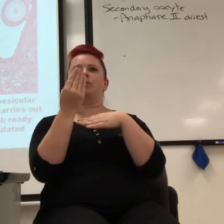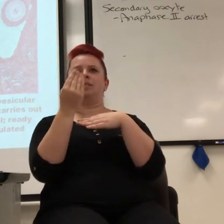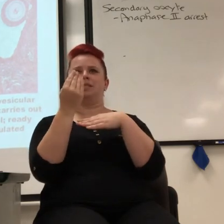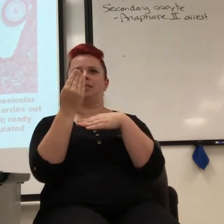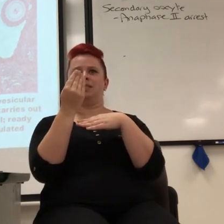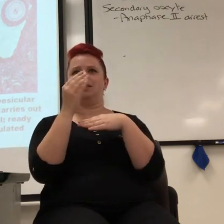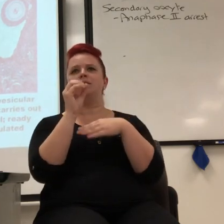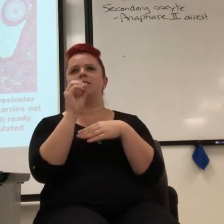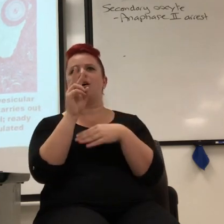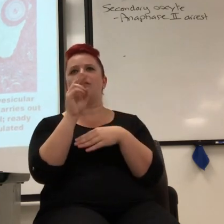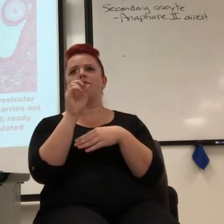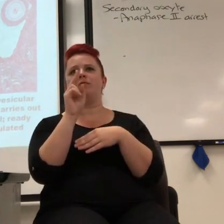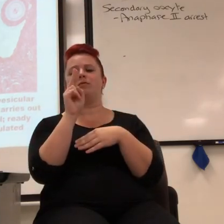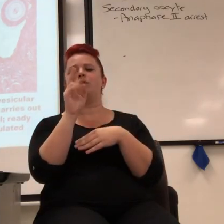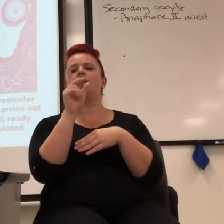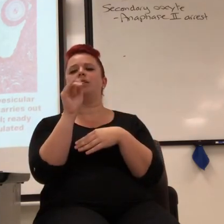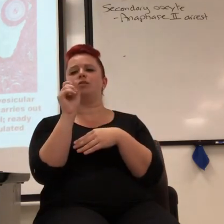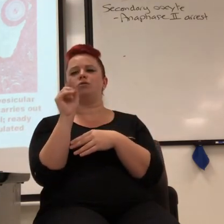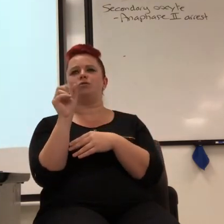It's ovulation.